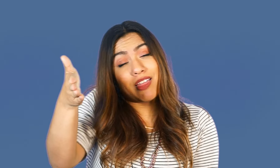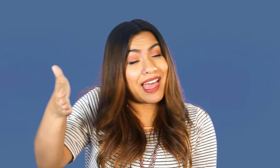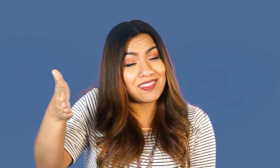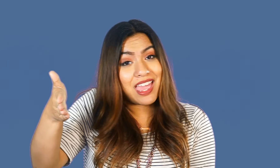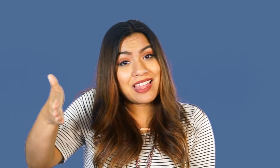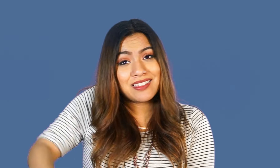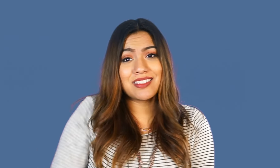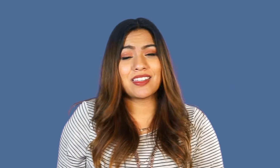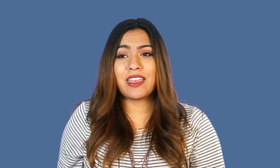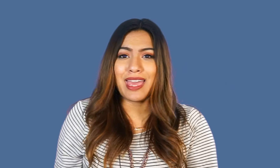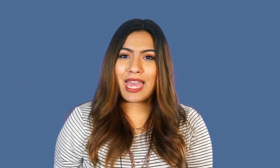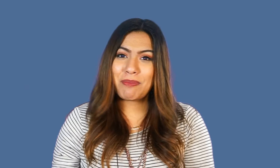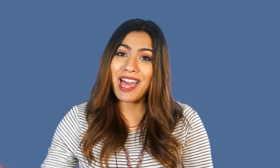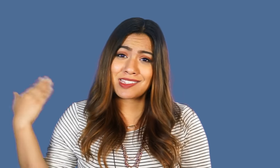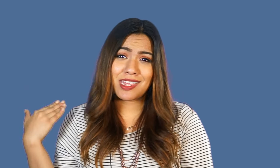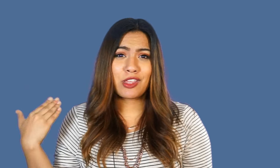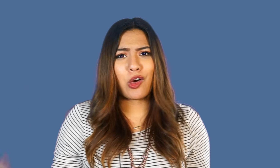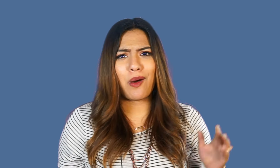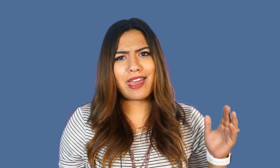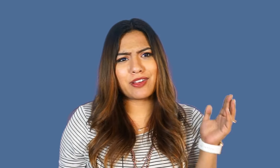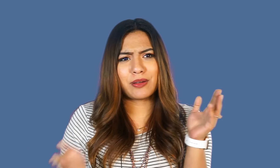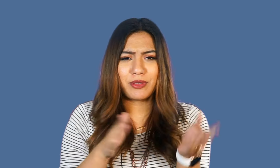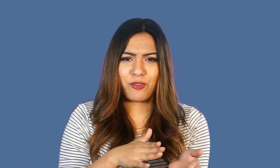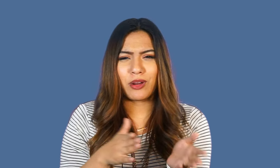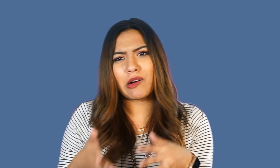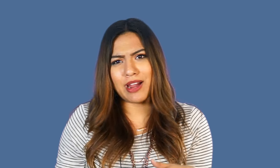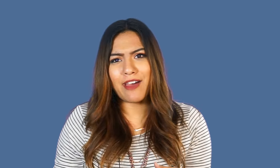at the end, and past can go either before or after.